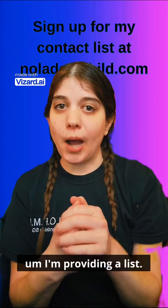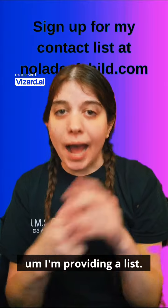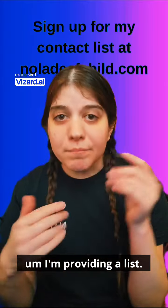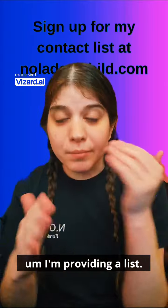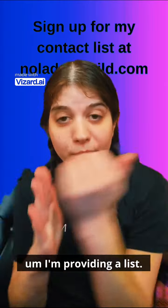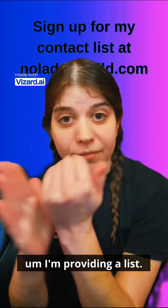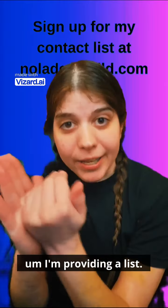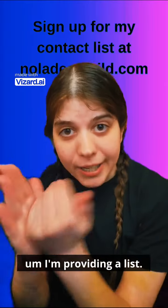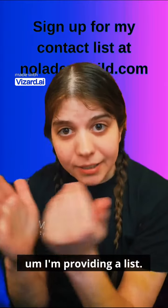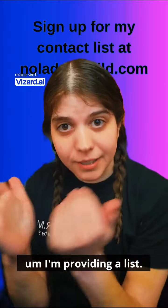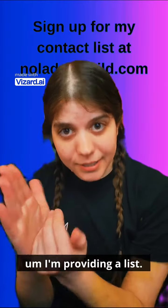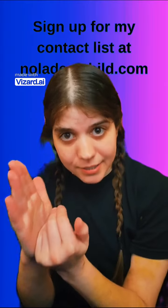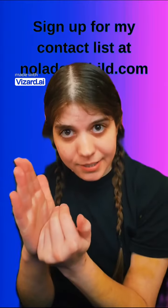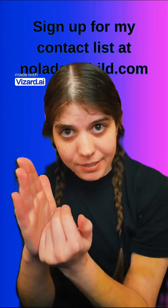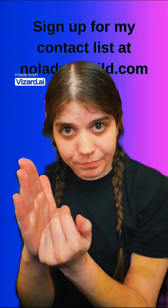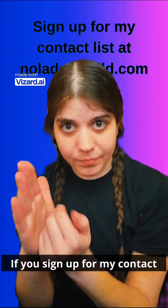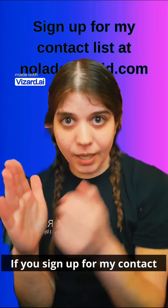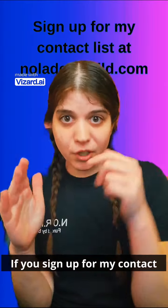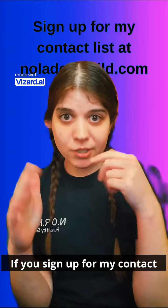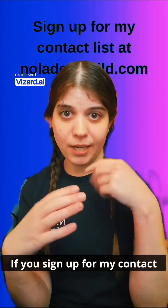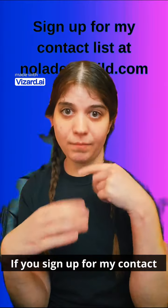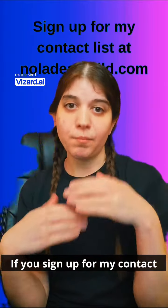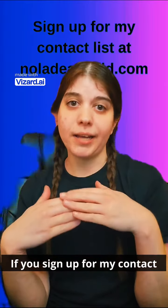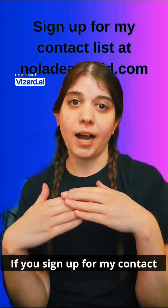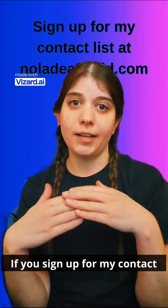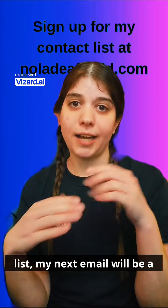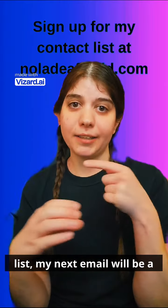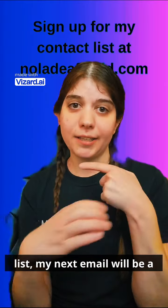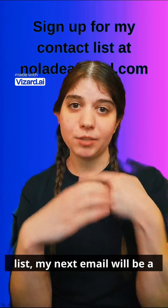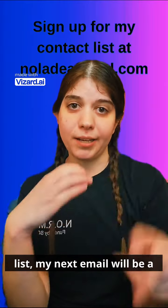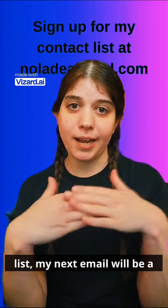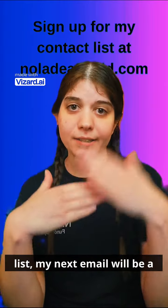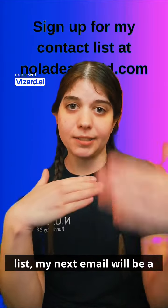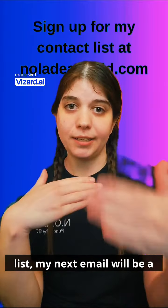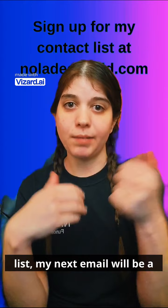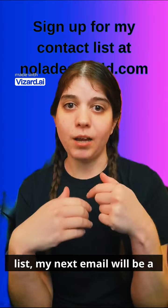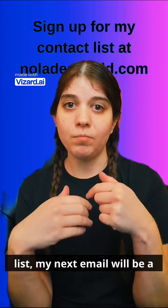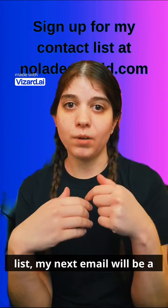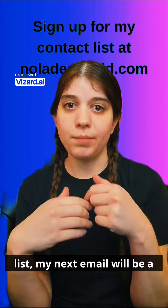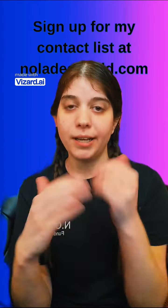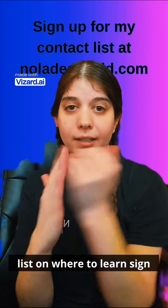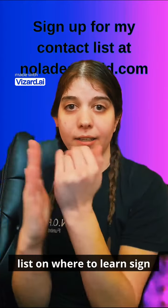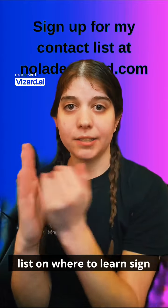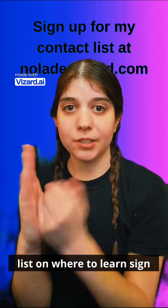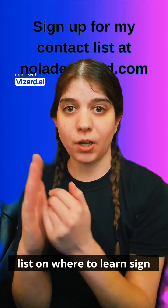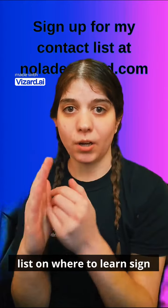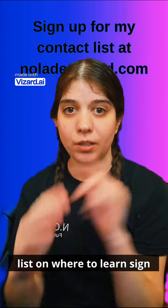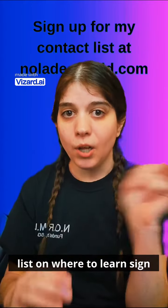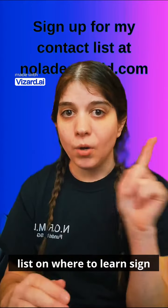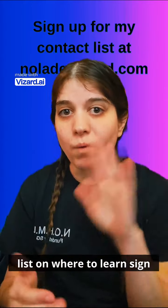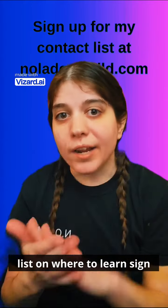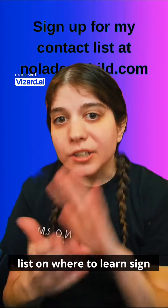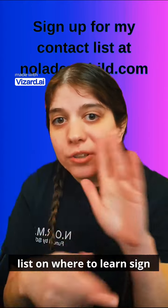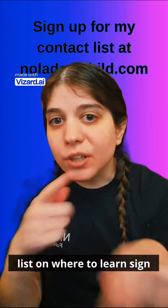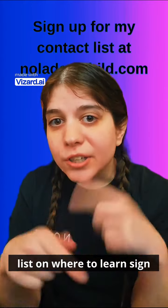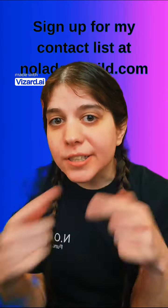I'm providing a list. If you sign up for my contact list, my next email will be a list on where to learn sign